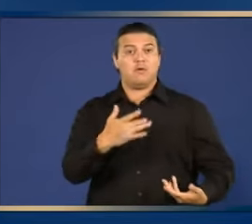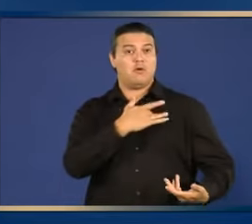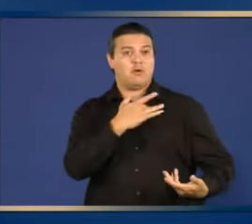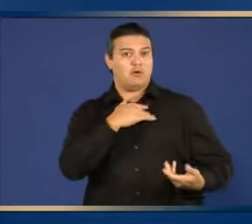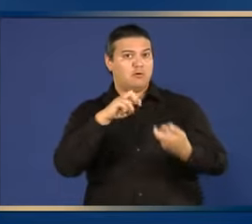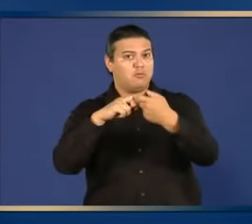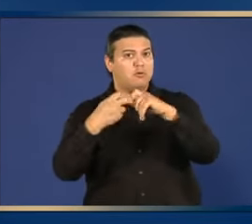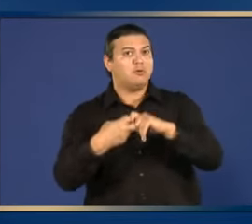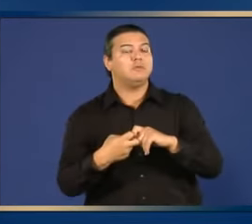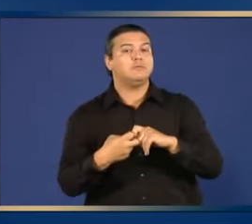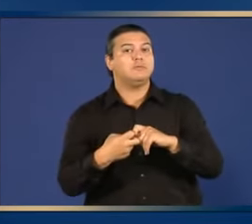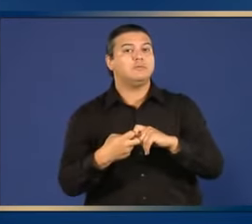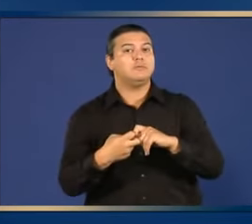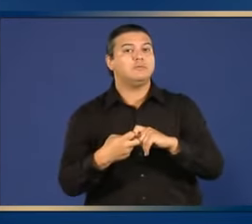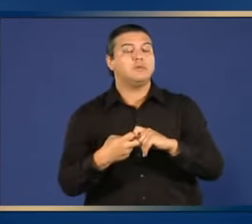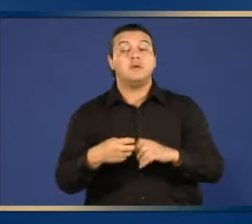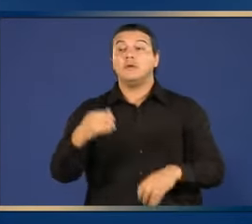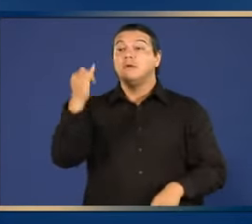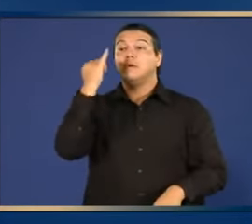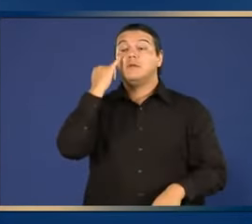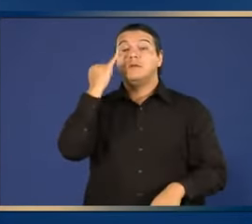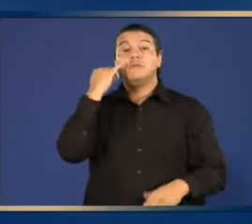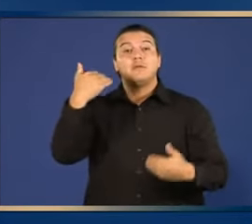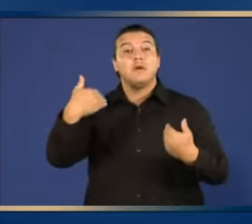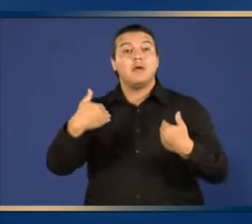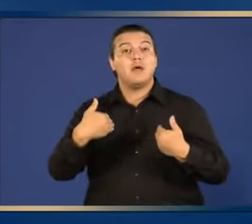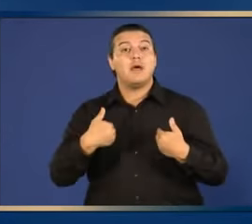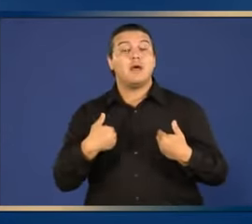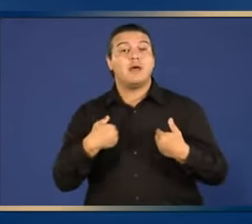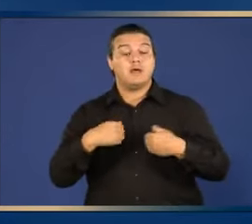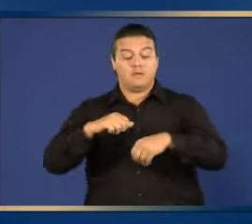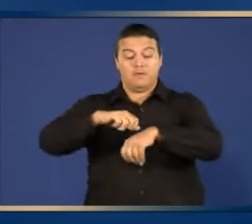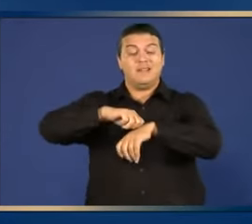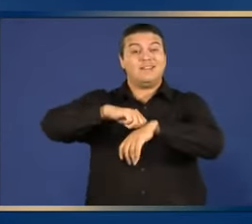Smallpox vaccine and heart problems.